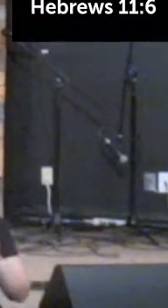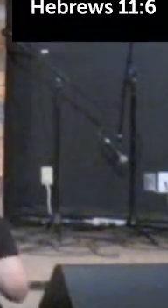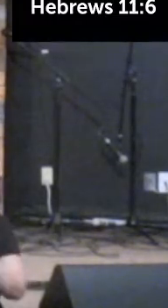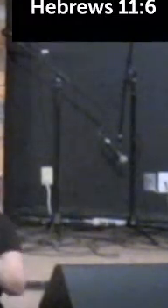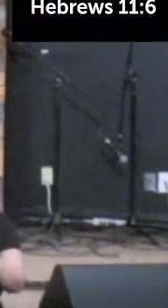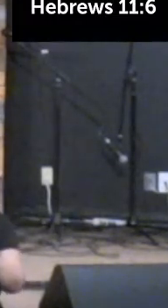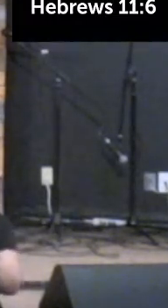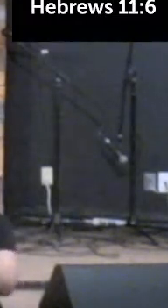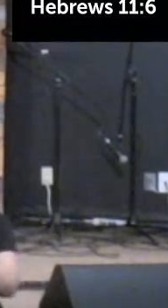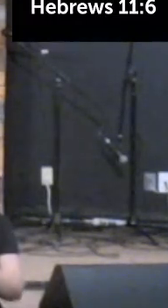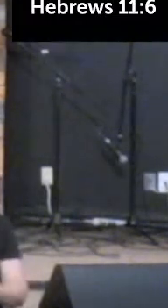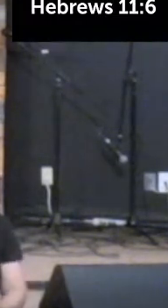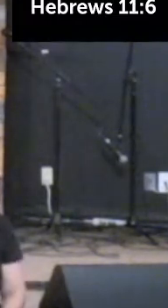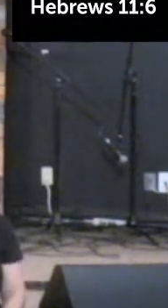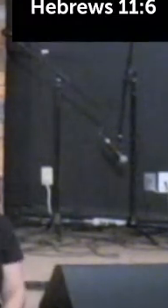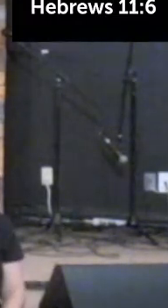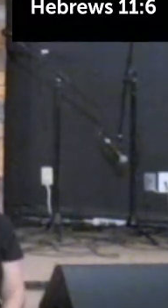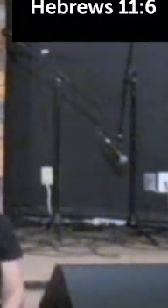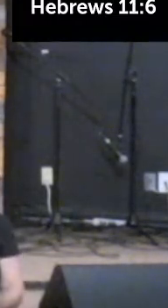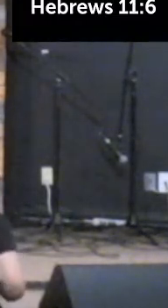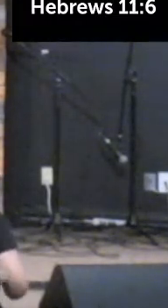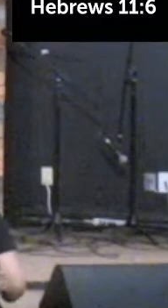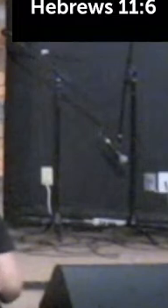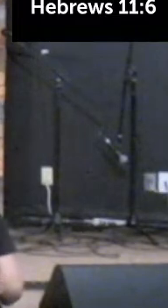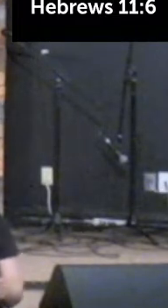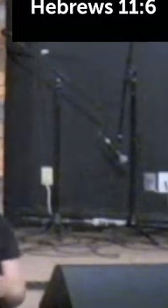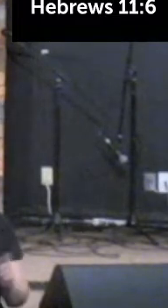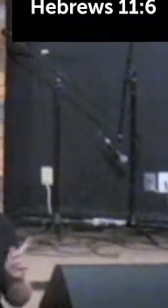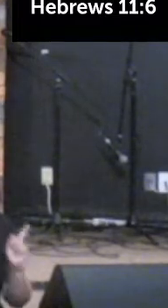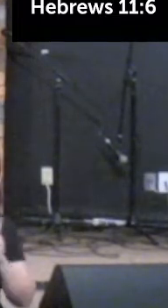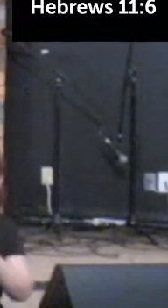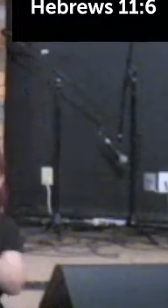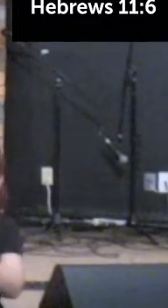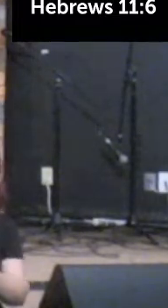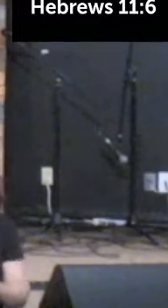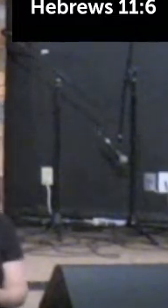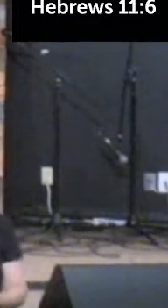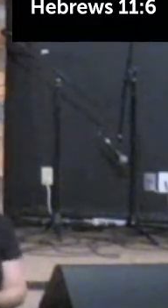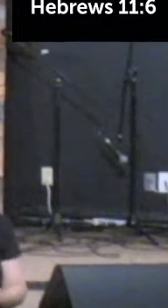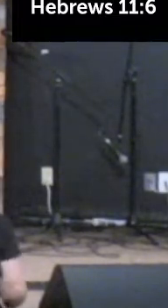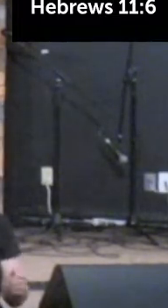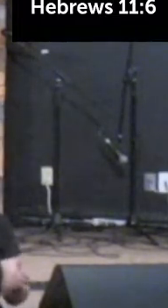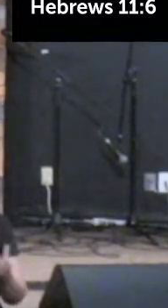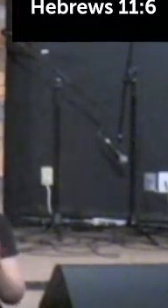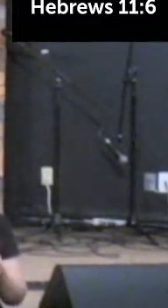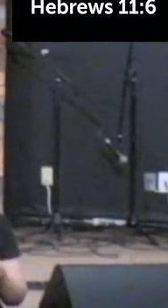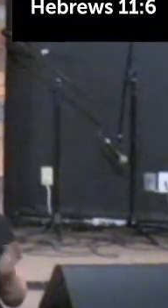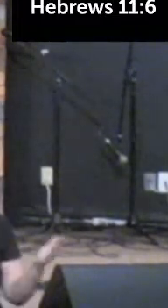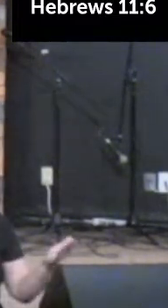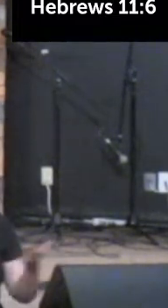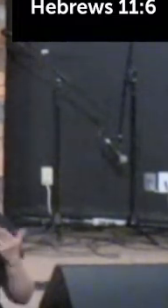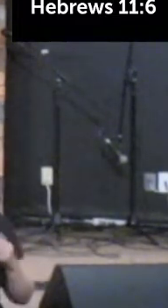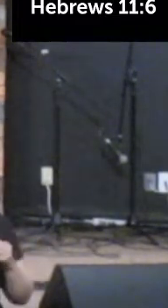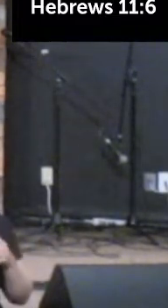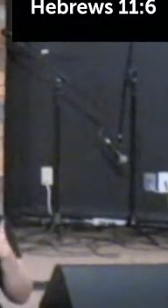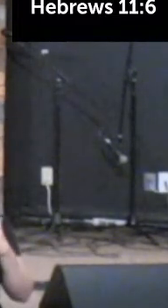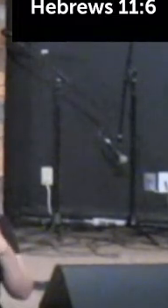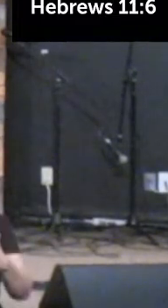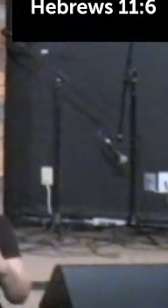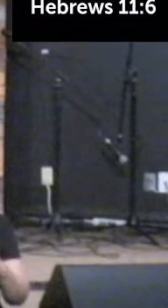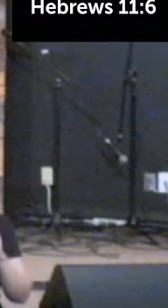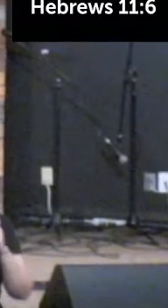him because anyone who comes to him must believe that he exists and that he rewards those